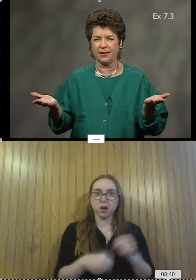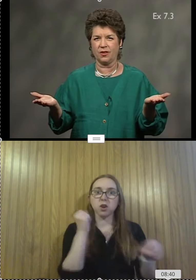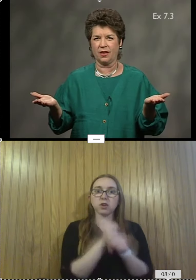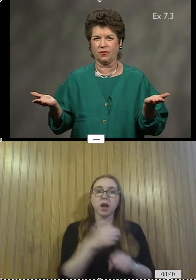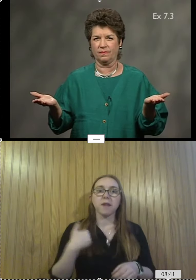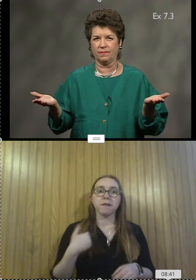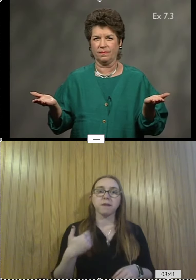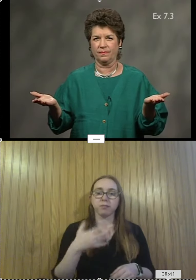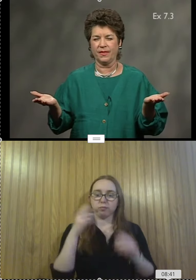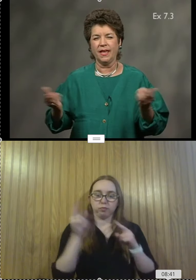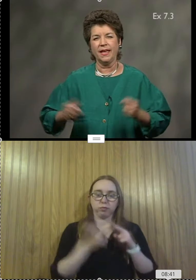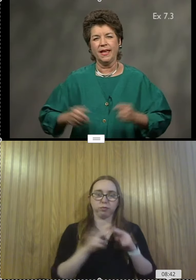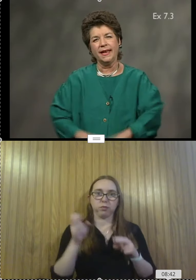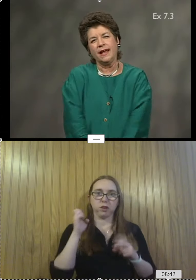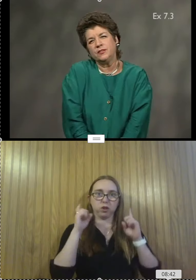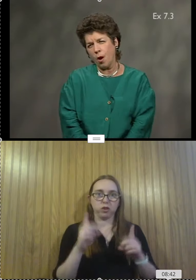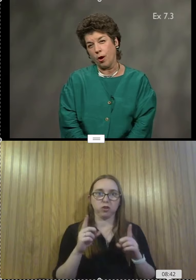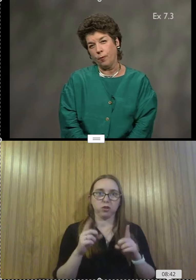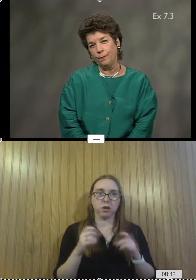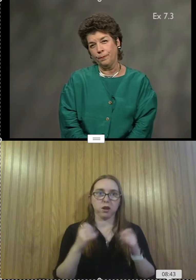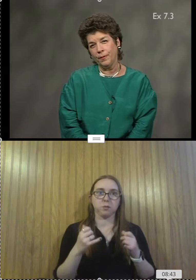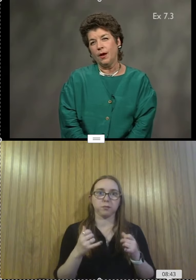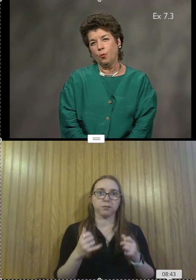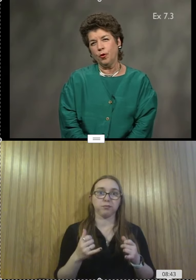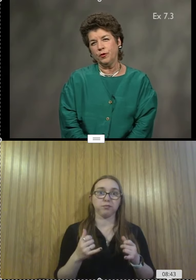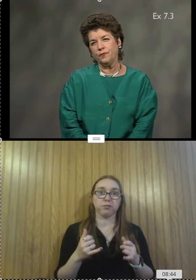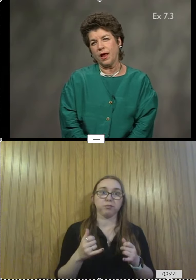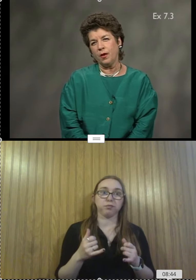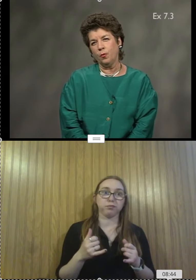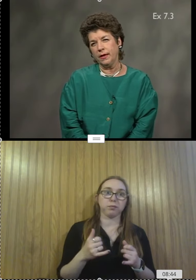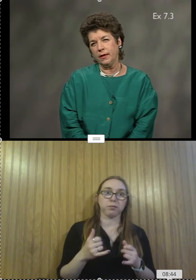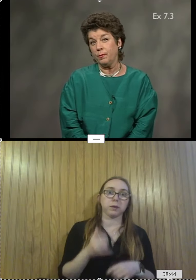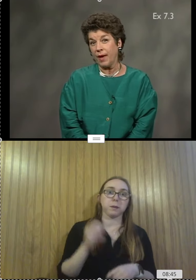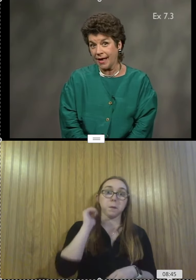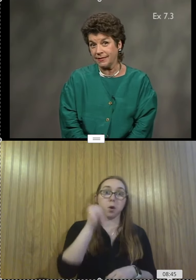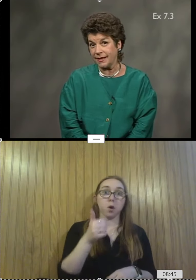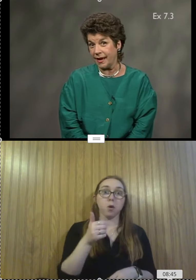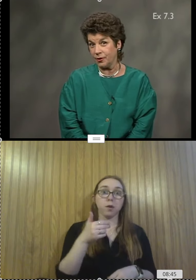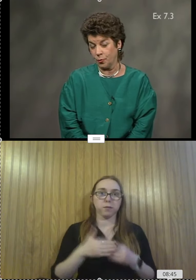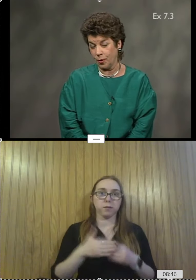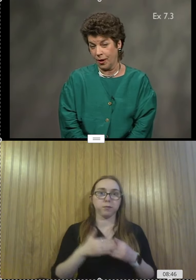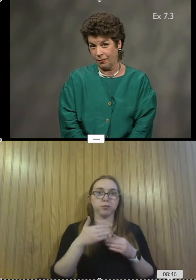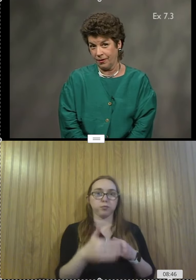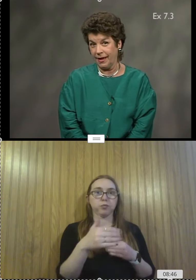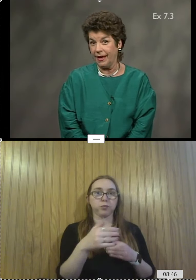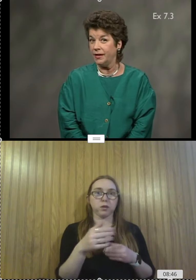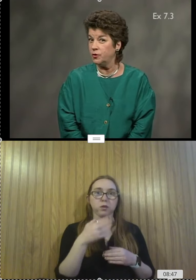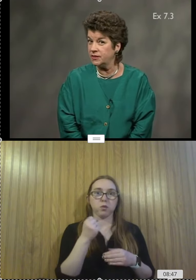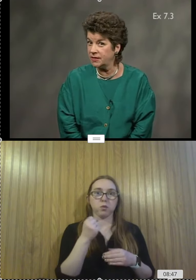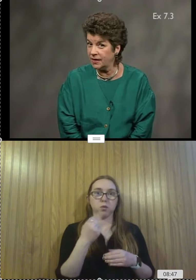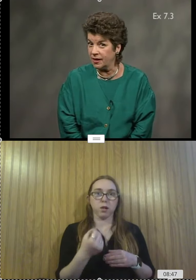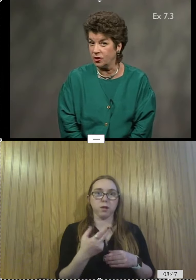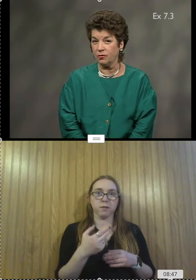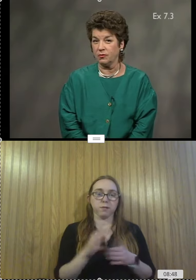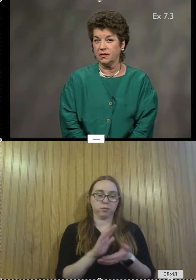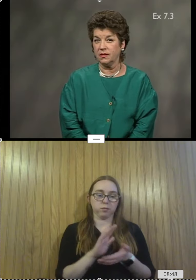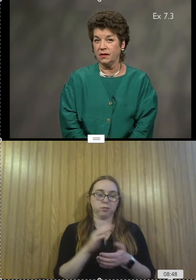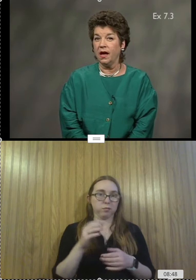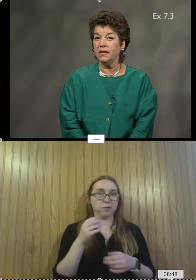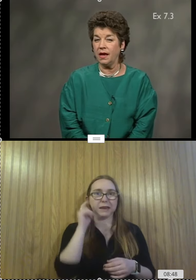best education. Now, tomorrow, we're going to follow William past the age of 12 into his teenage